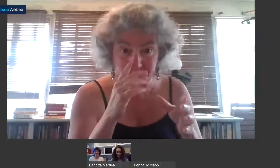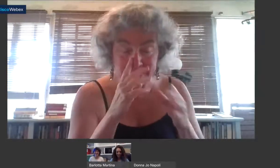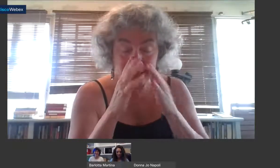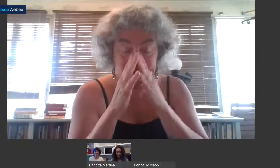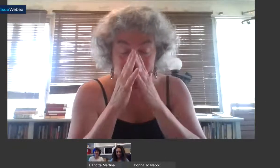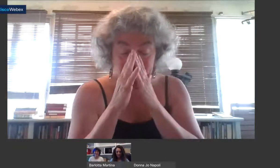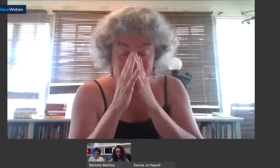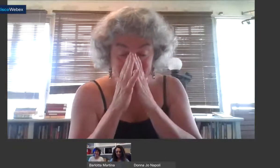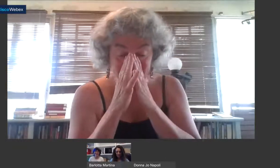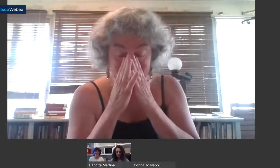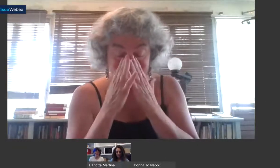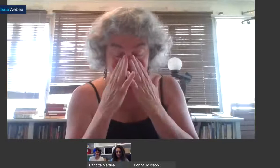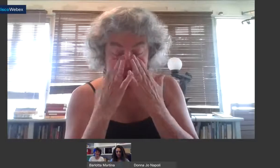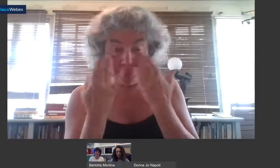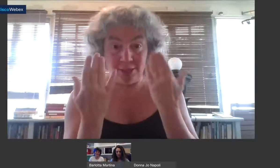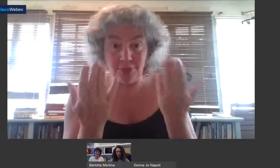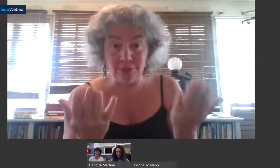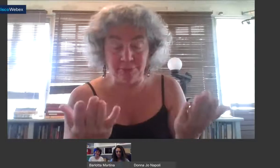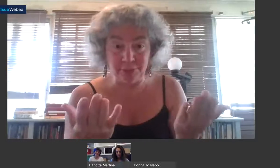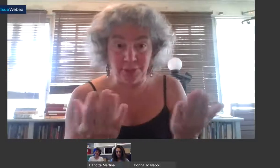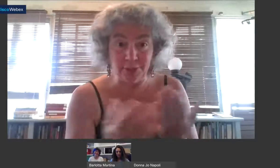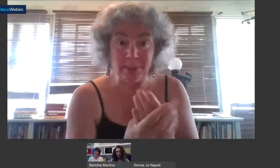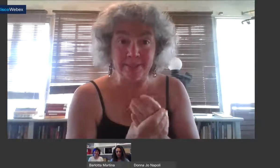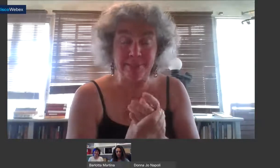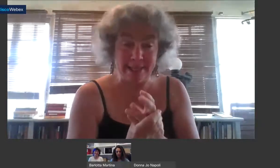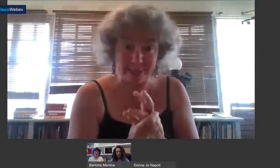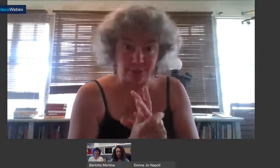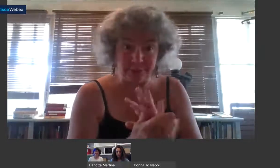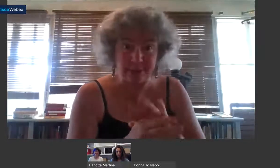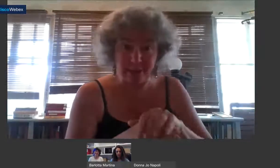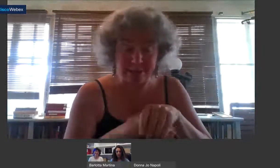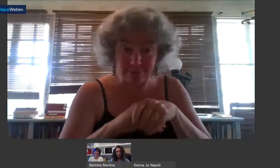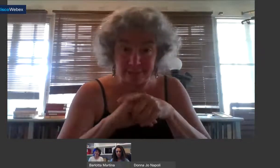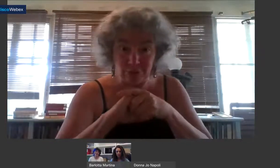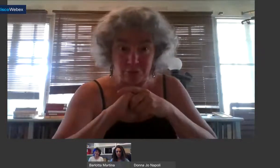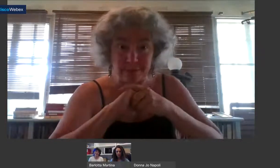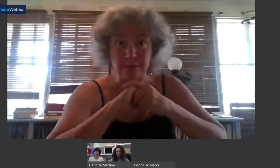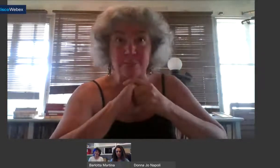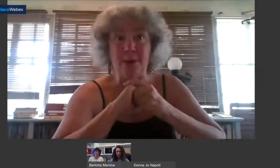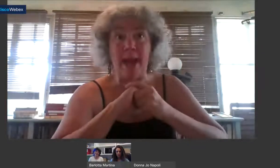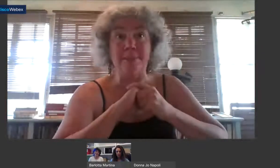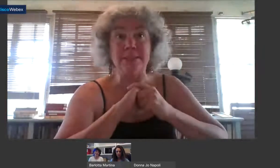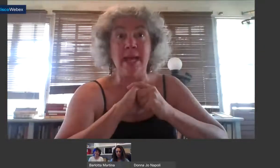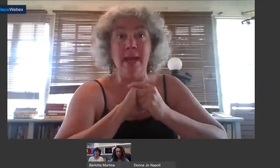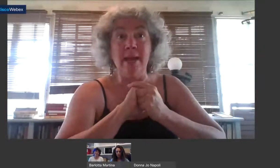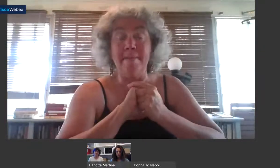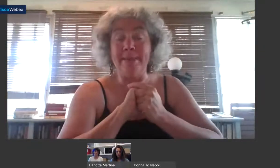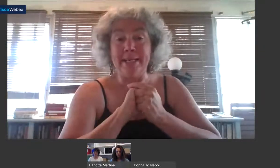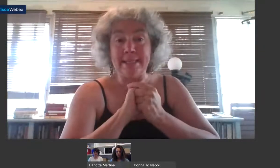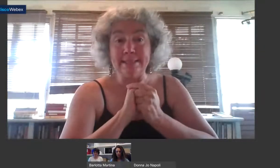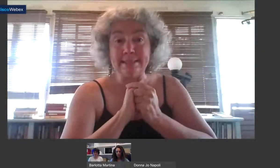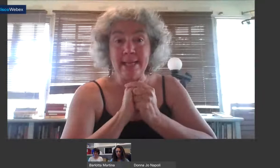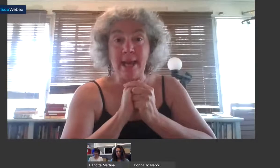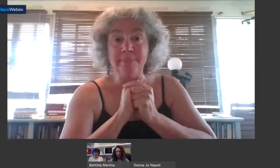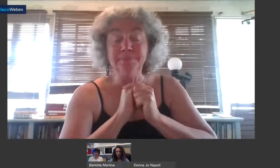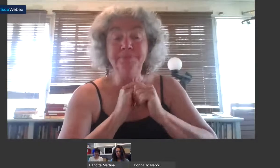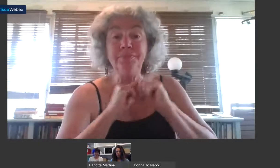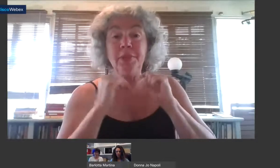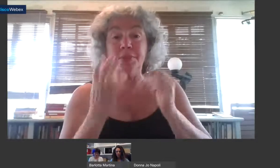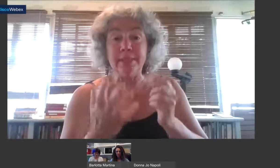it. And it may be useful to you in playing certain kinds of instruments, perhaps, but it's not the